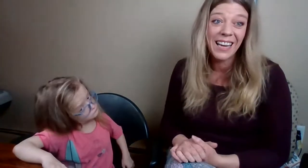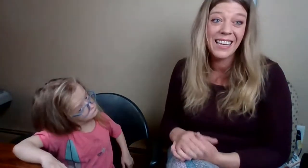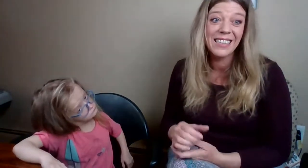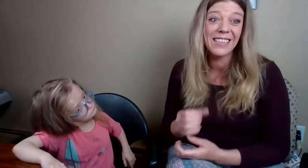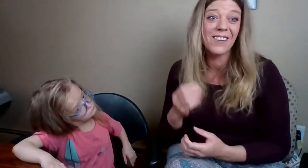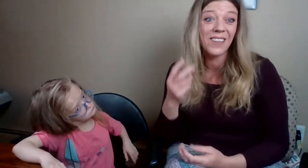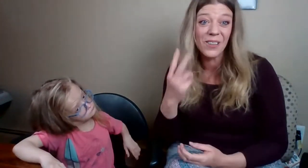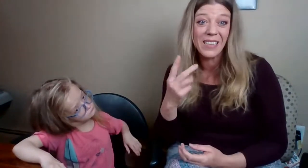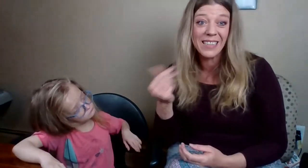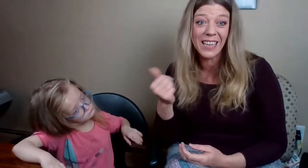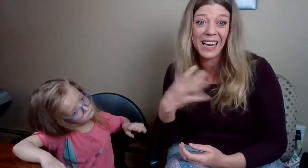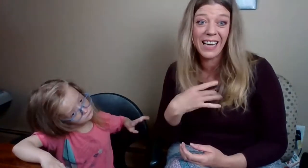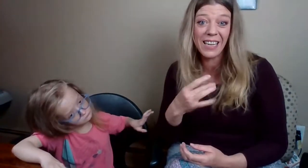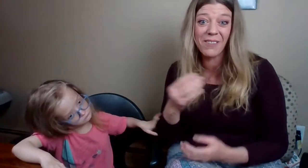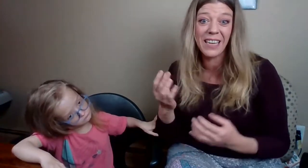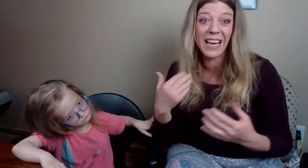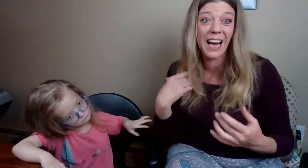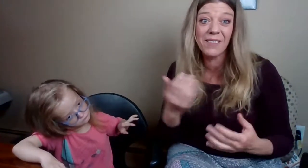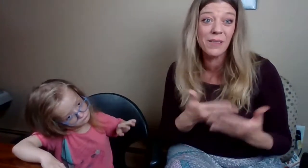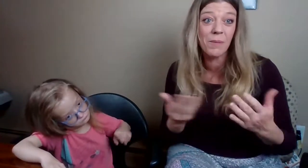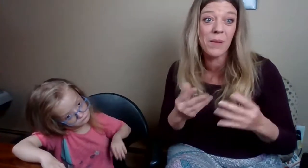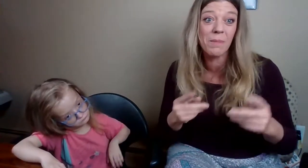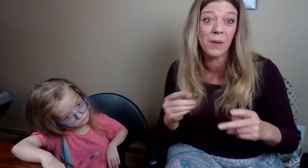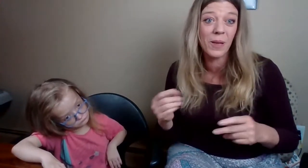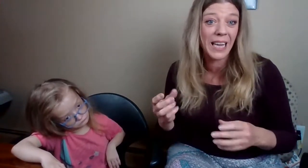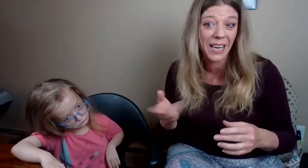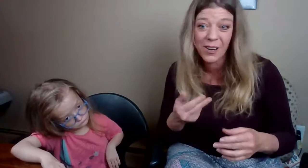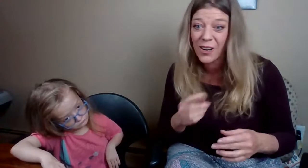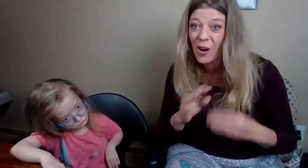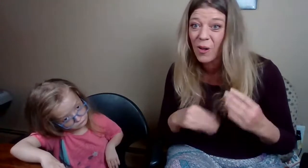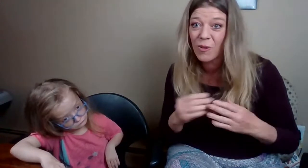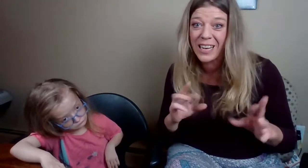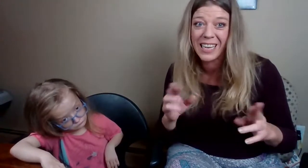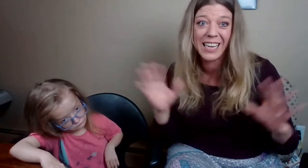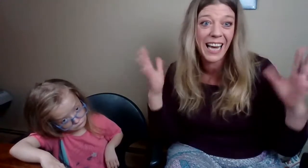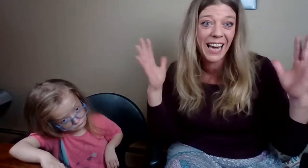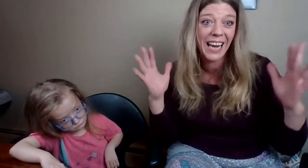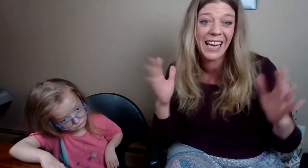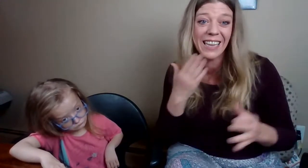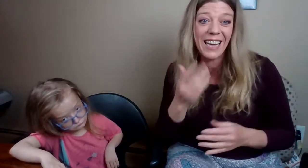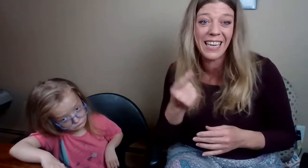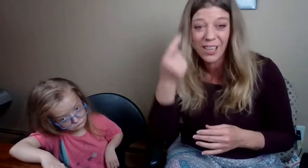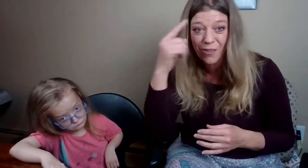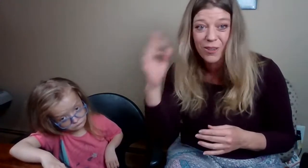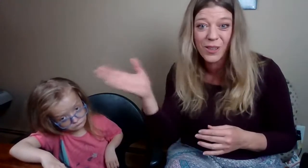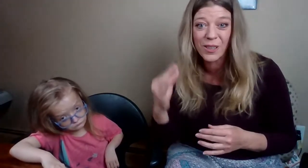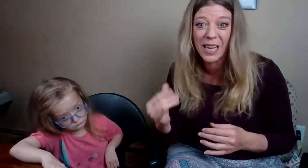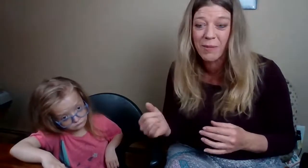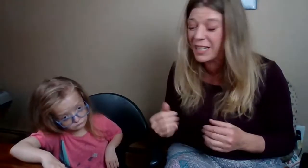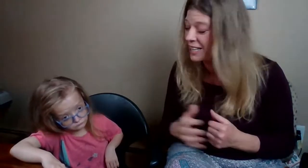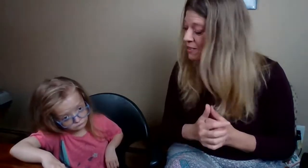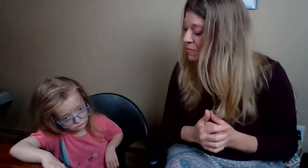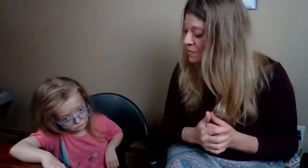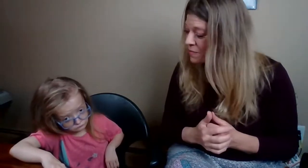Hi. So it looks like we have some people here already. Yay. Thank you for coming.